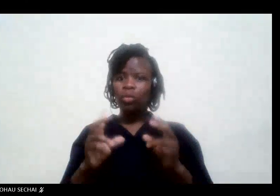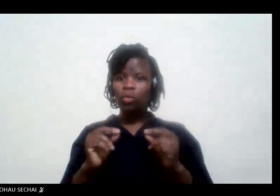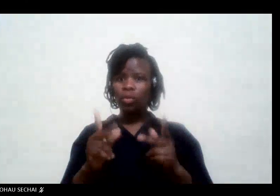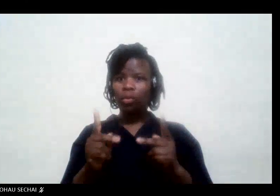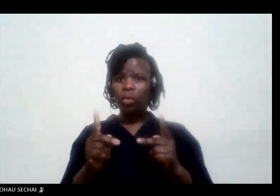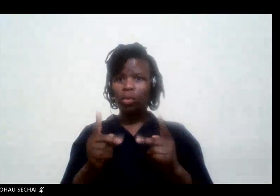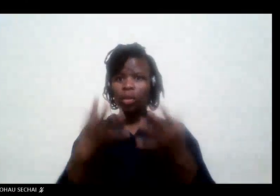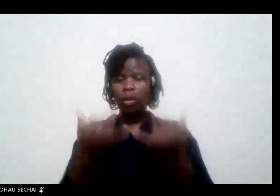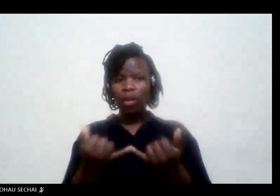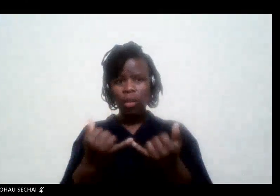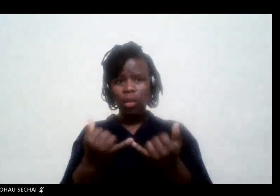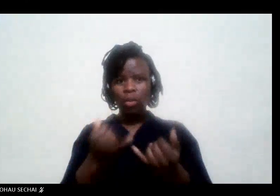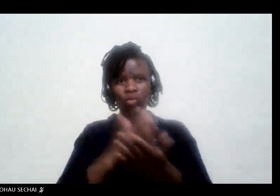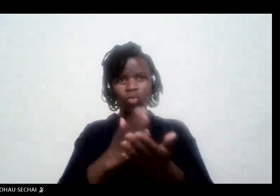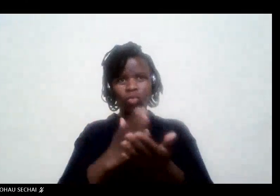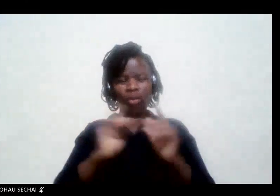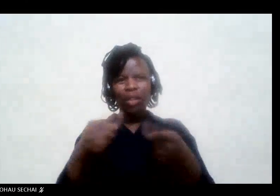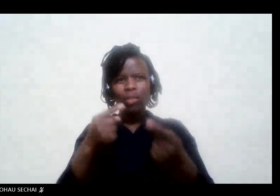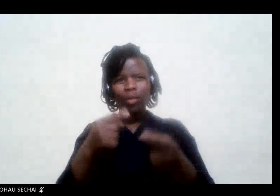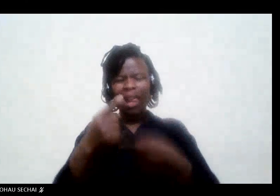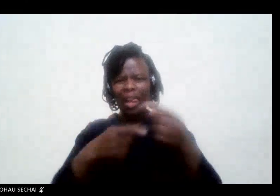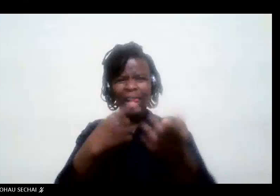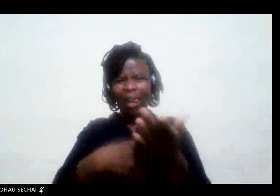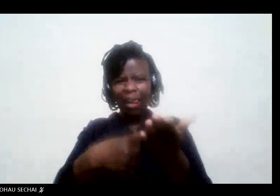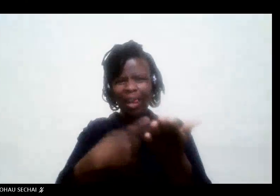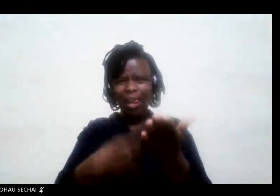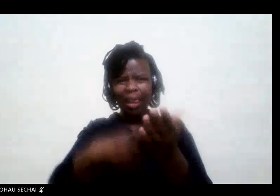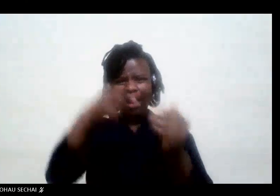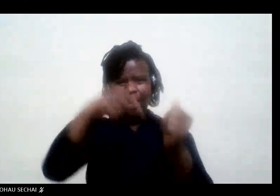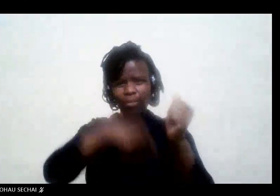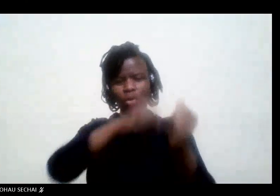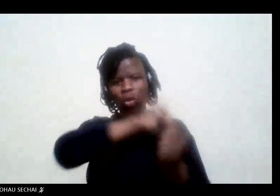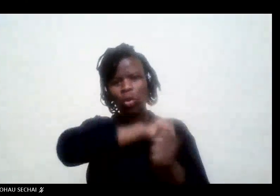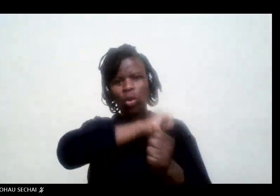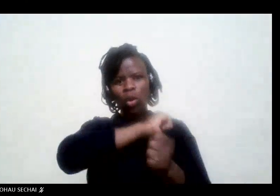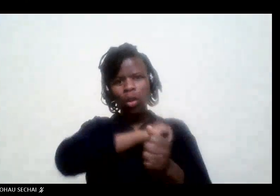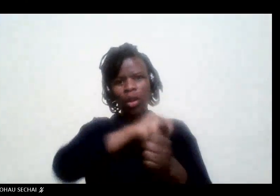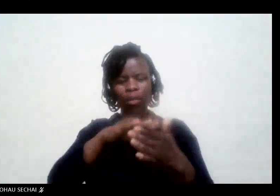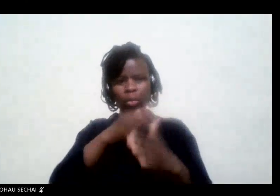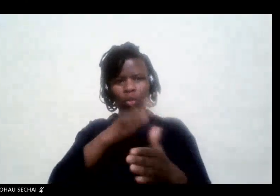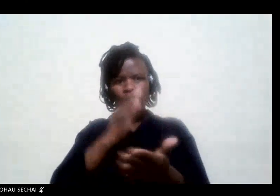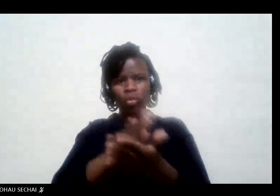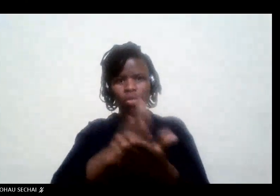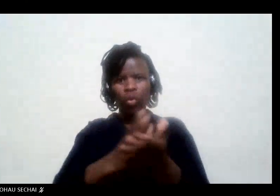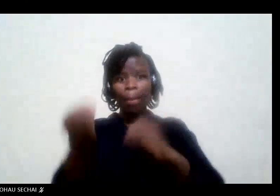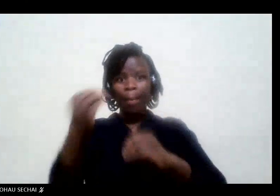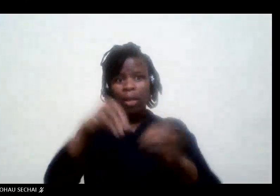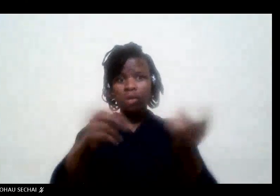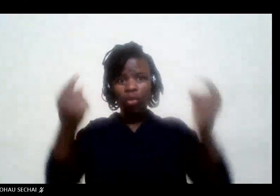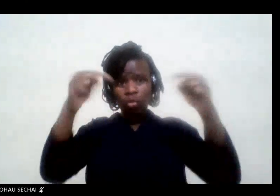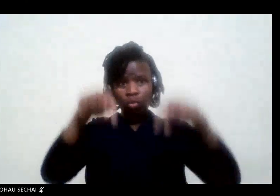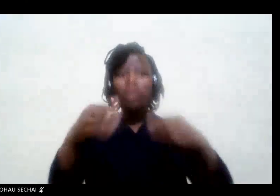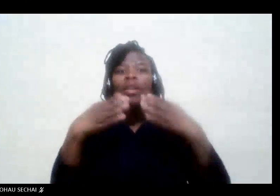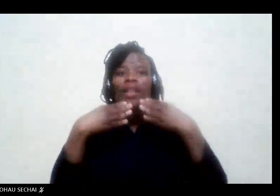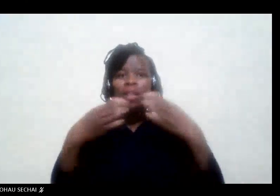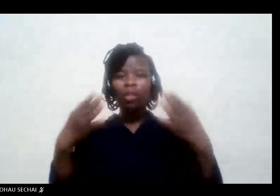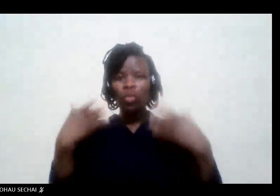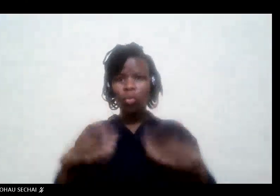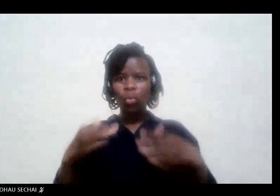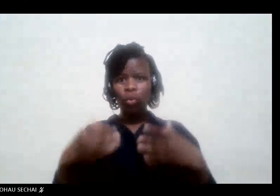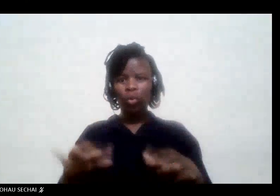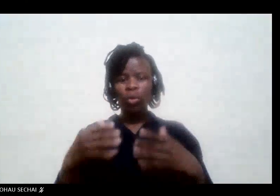in. Thank you, everybody, for the participation today. And like I said, Nathan and I were started looking at the